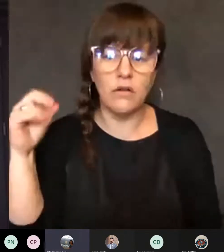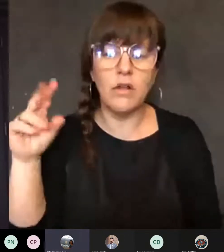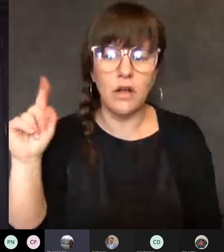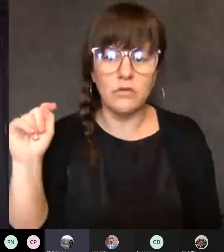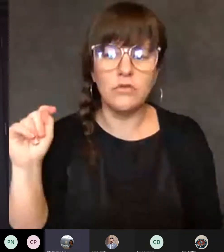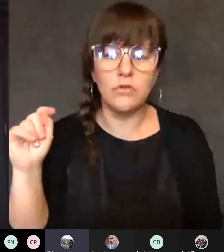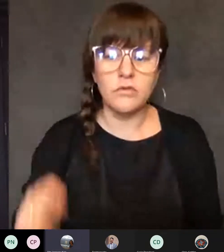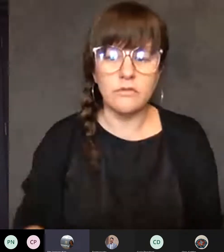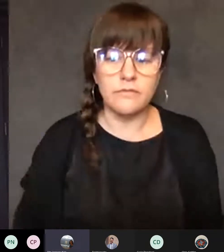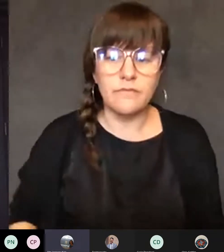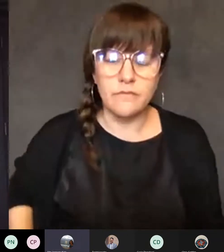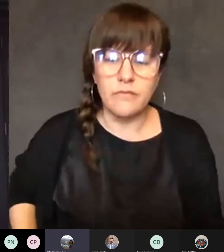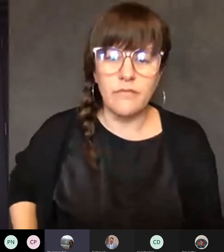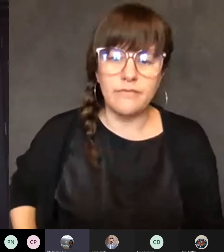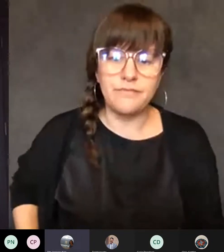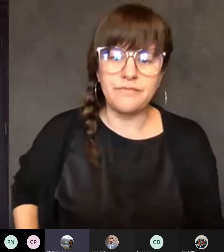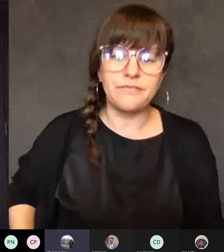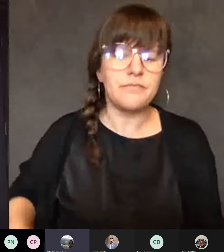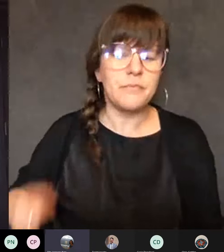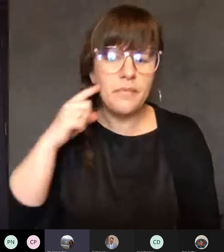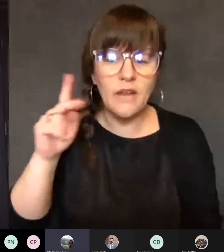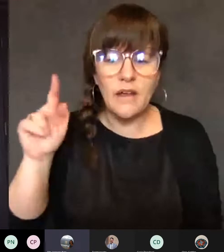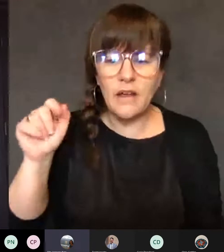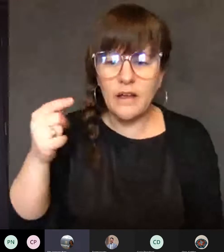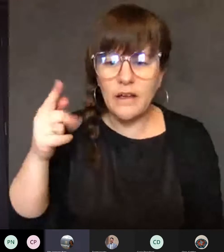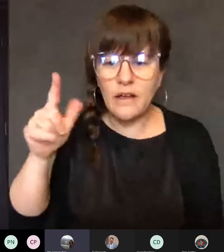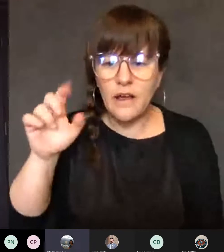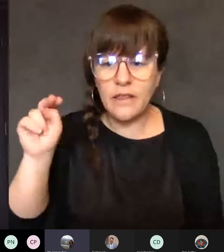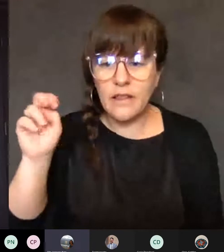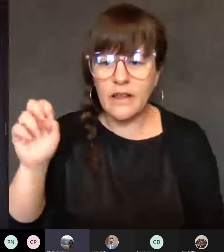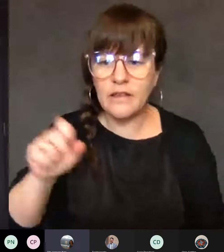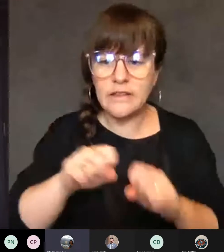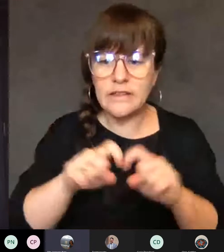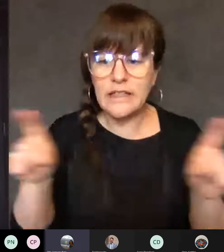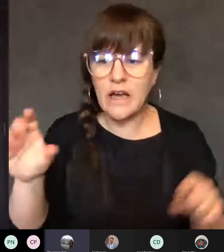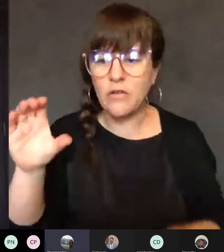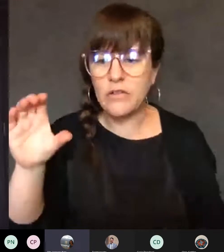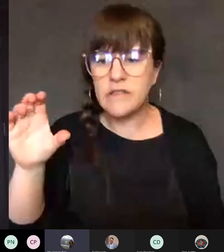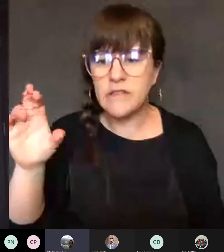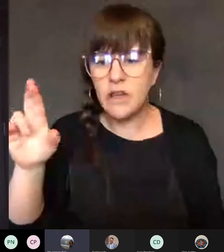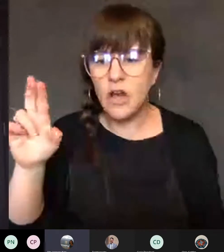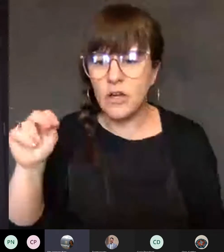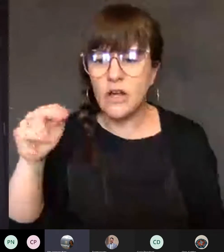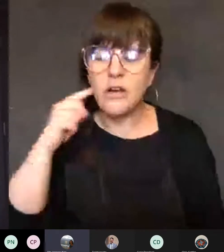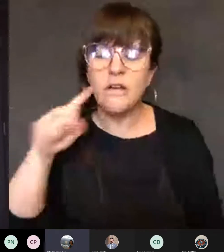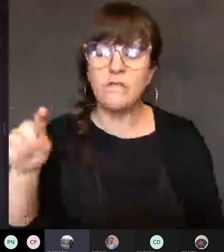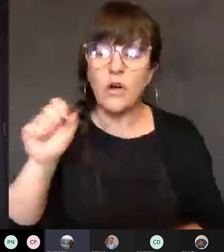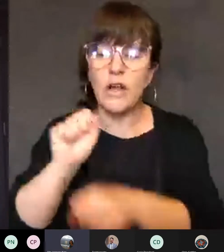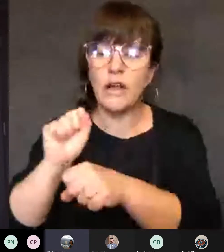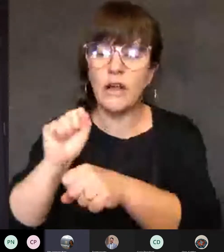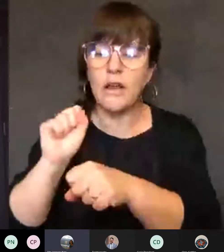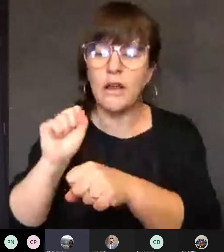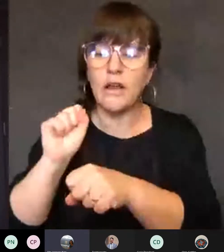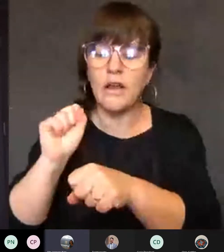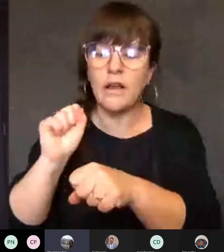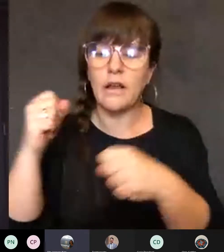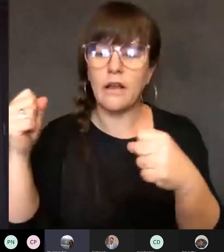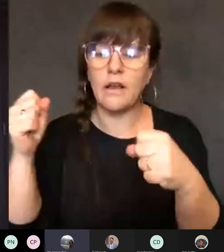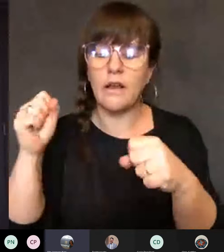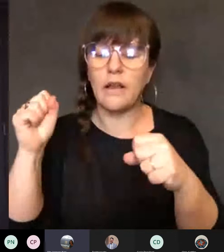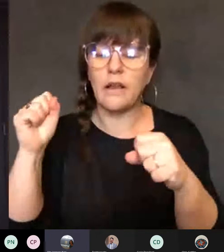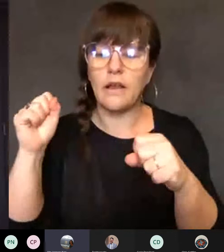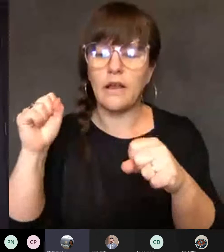I think Kathleen sent out the CRN for the employee fitness. So we'd like you all to sign up for